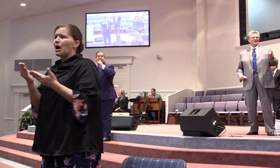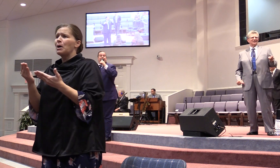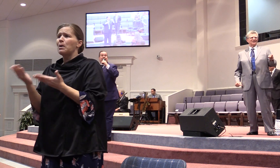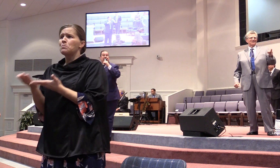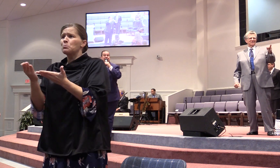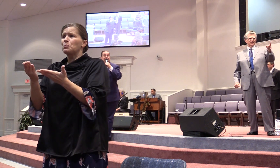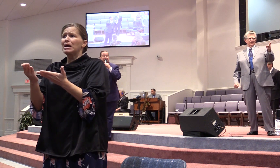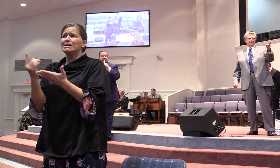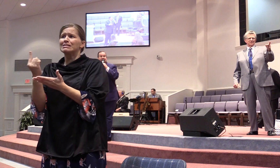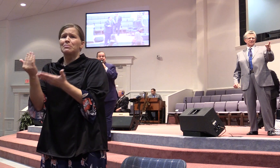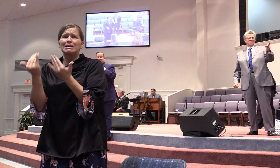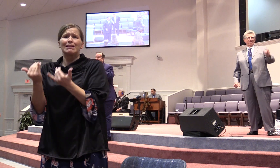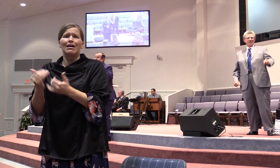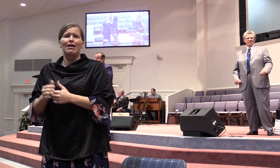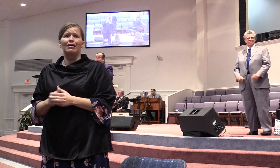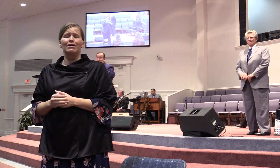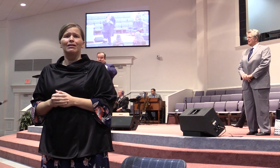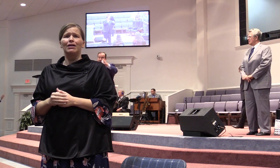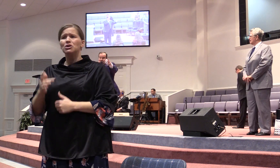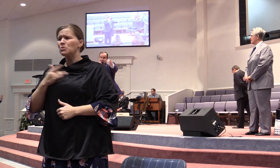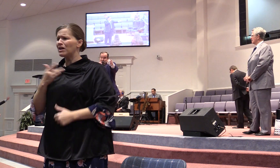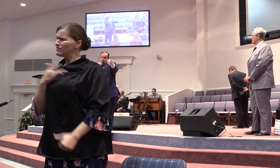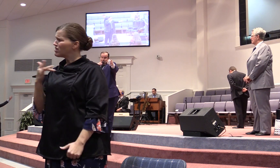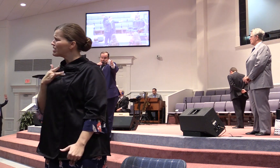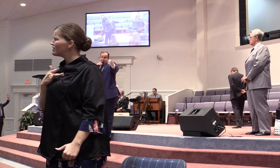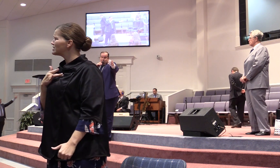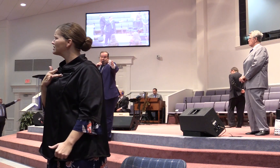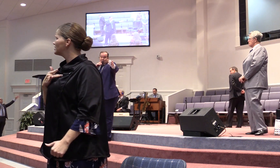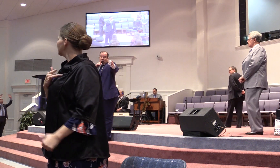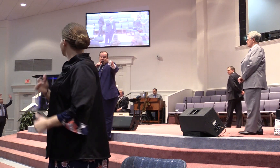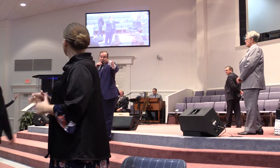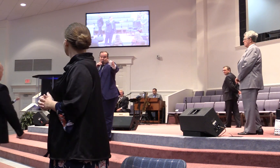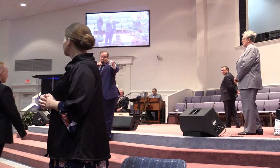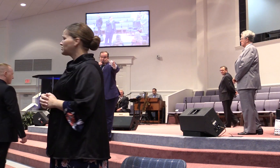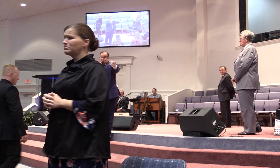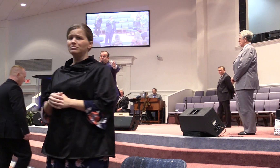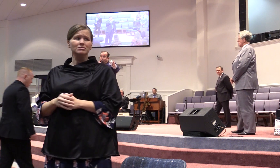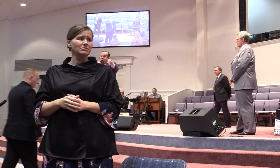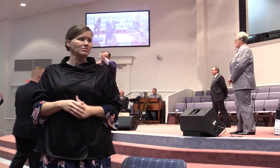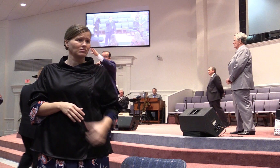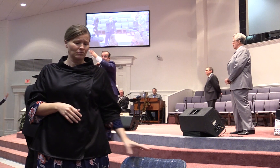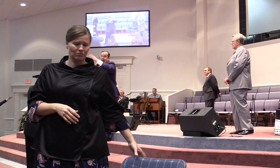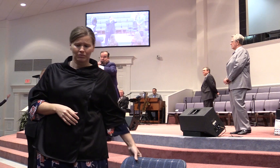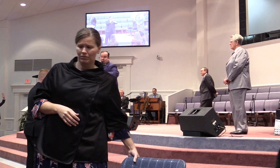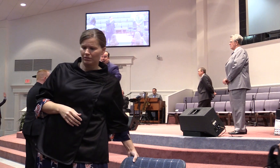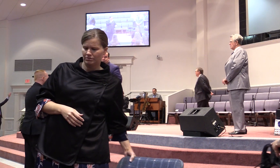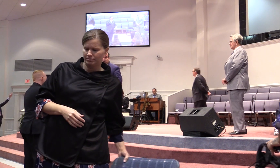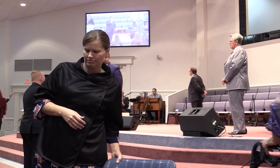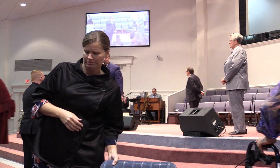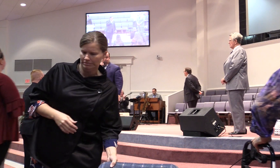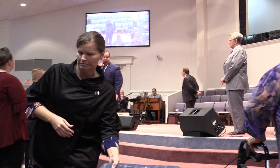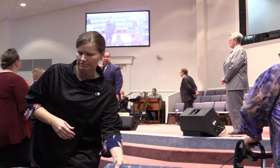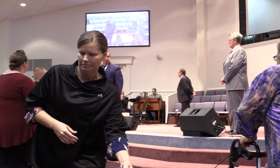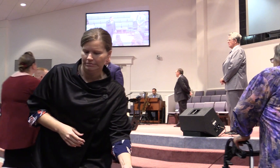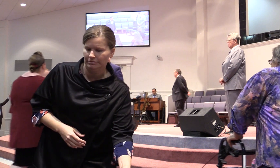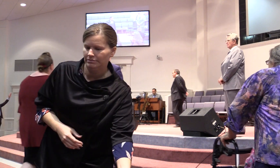extra today? And you ought to feel real convicted if this dear precious lady will make her way up here to worship and you're more interested in getting out to beat the Baptist than the